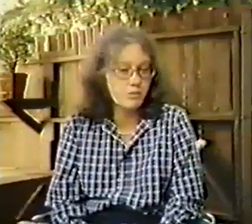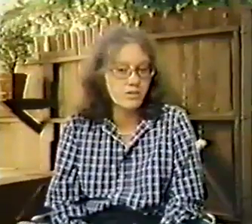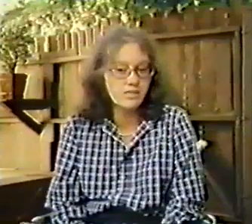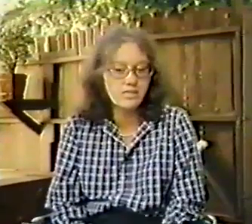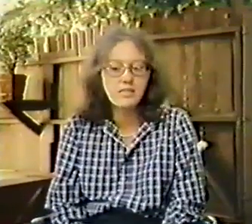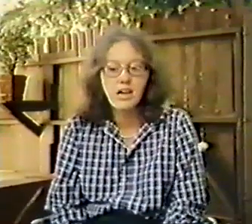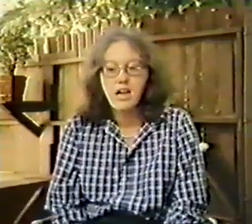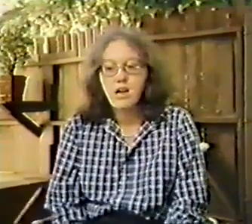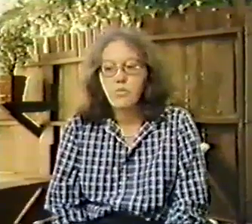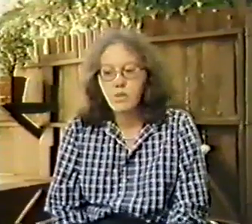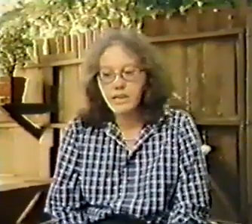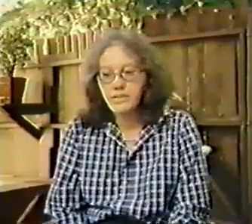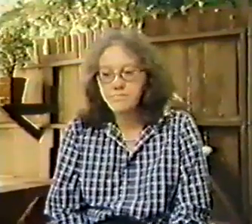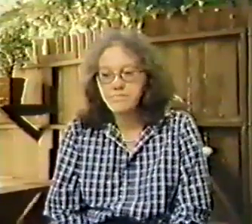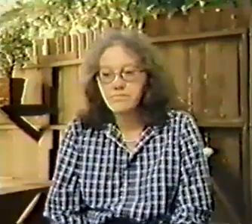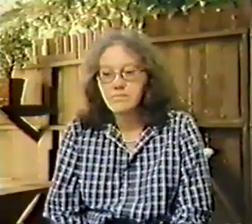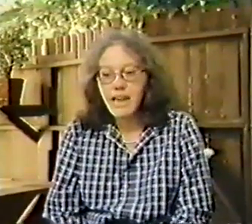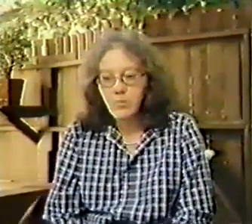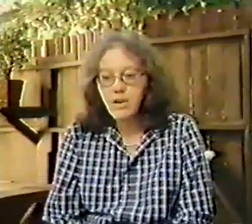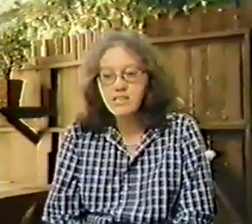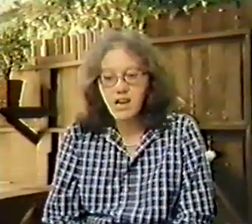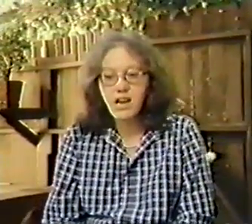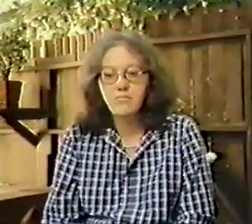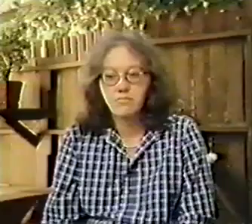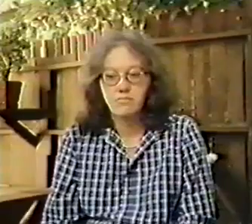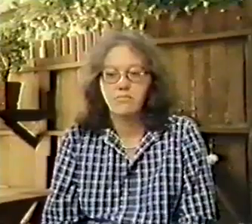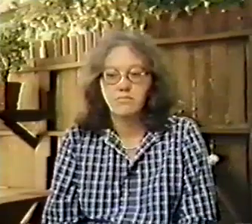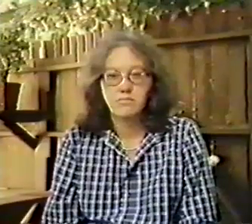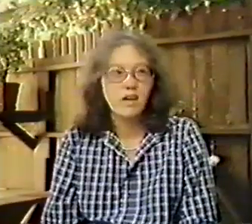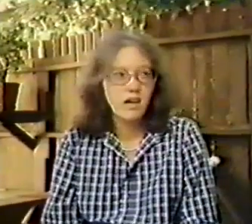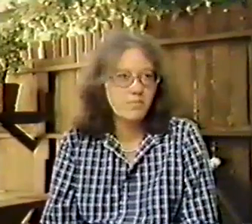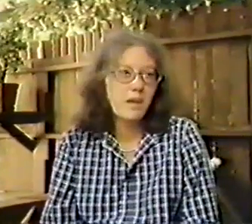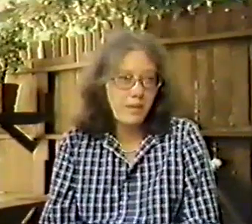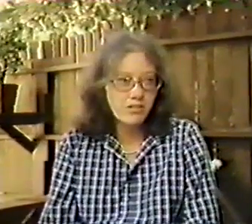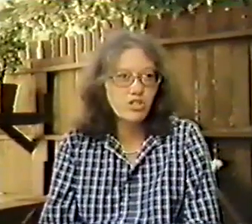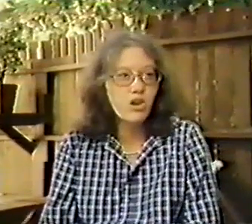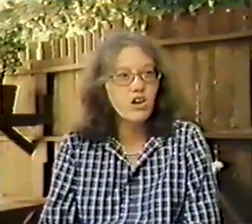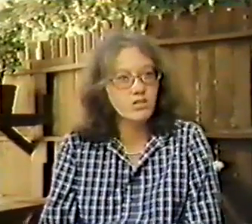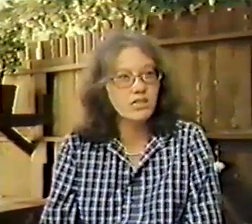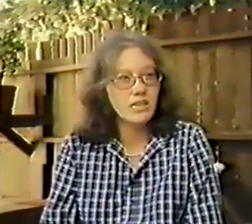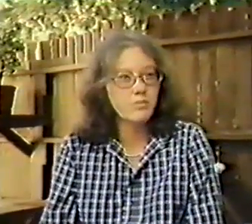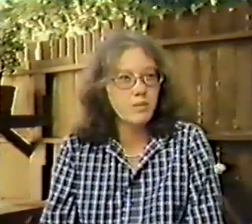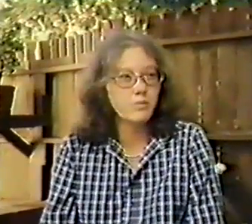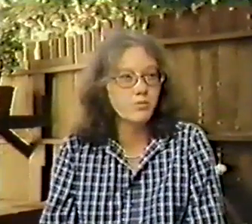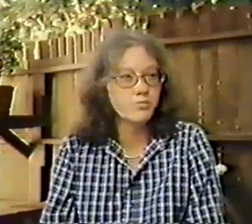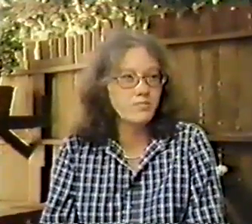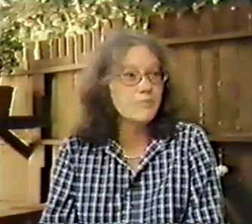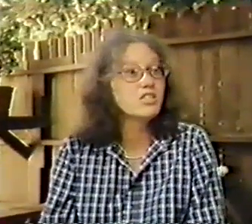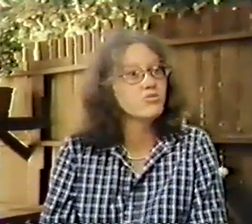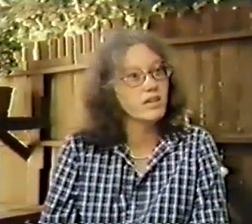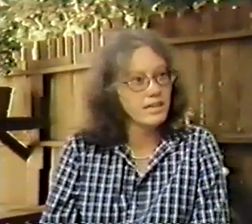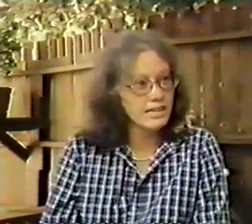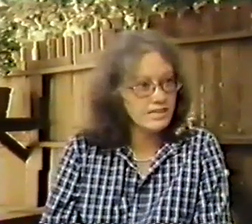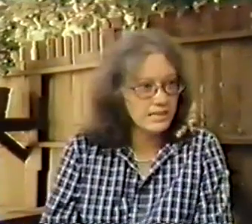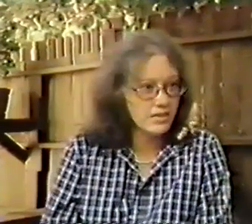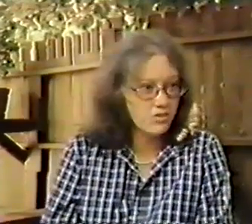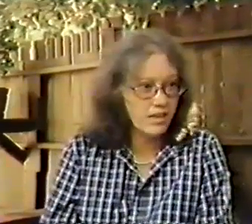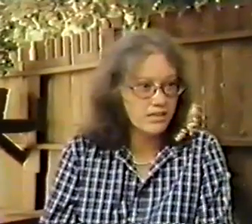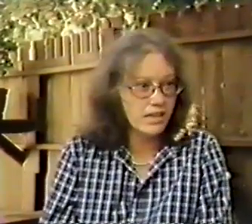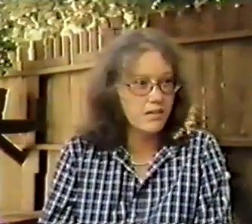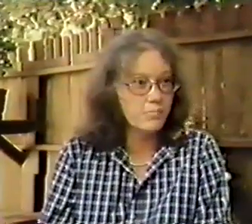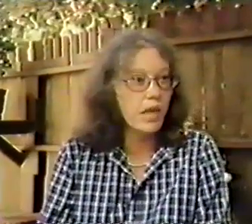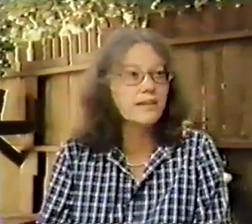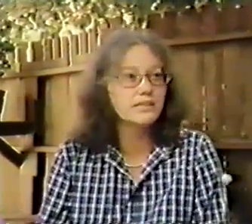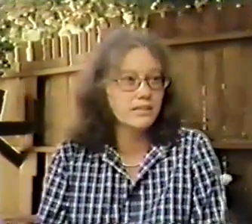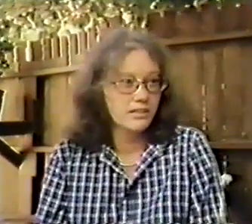personal experiences. We, at one time, about 200 disabled people demonstrated against AC